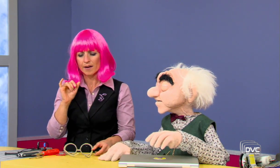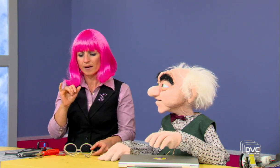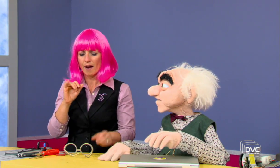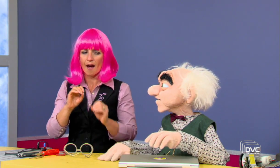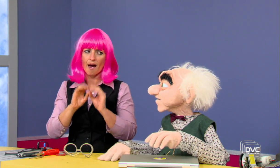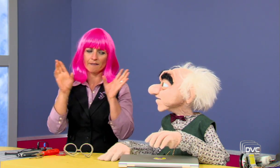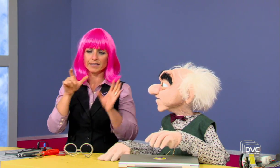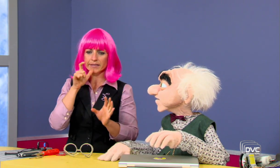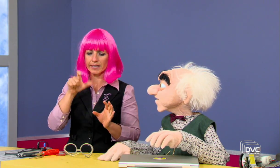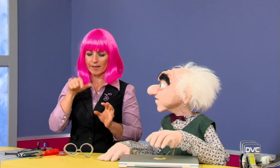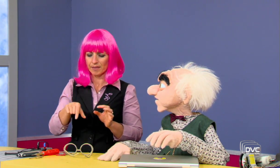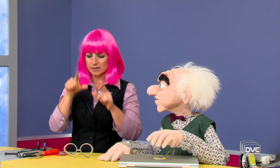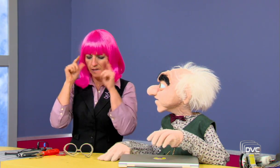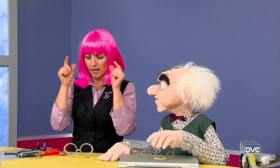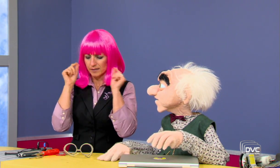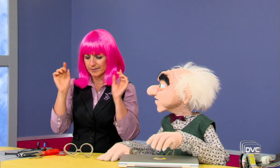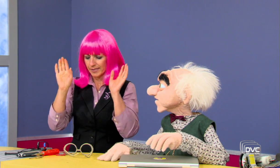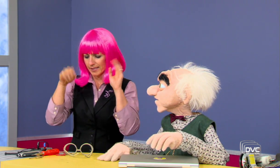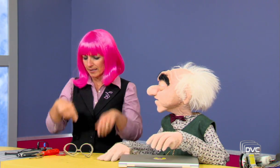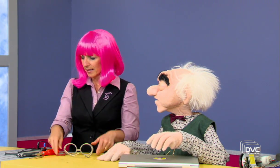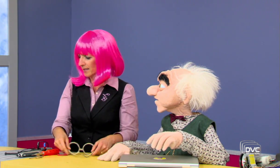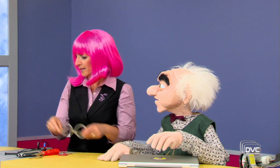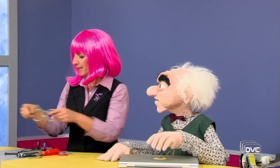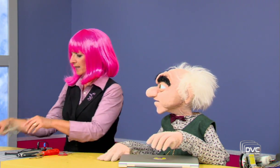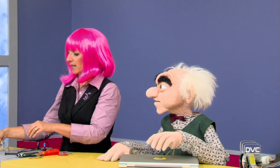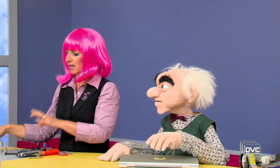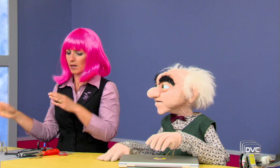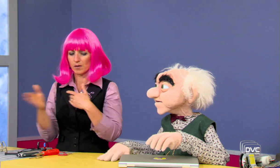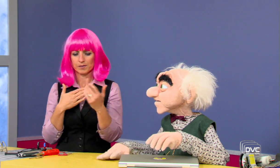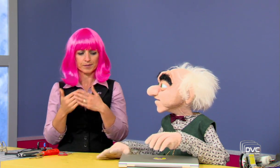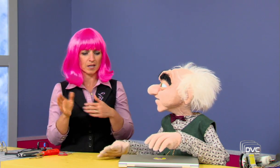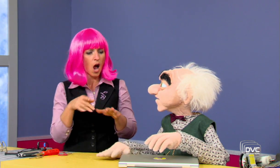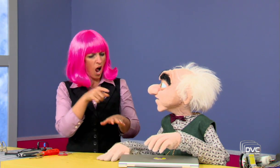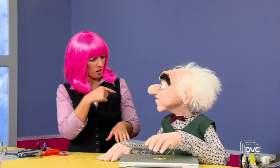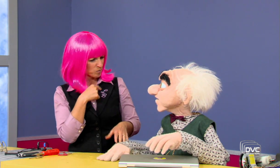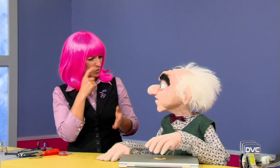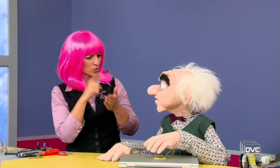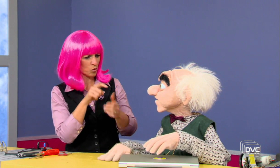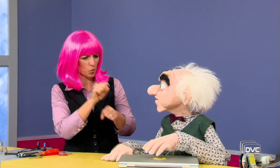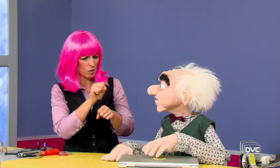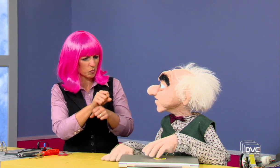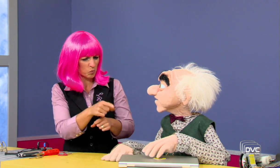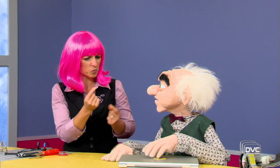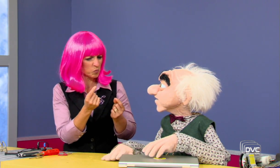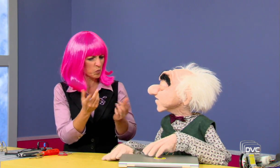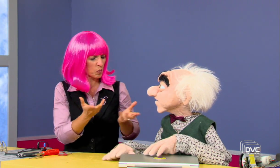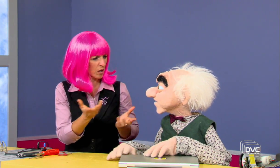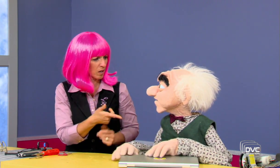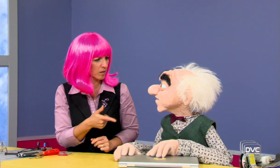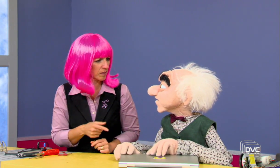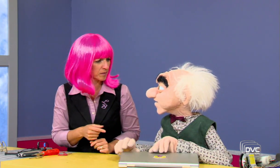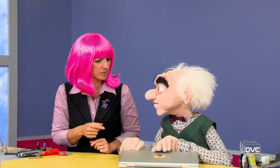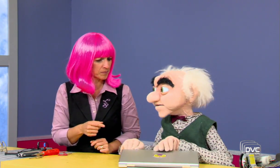glasses. Obviously, he won't need these. Whatever. I see you're working on something. What are you working